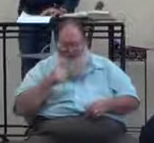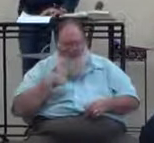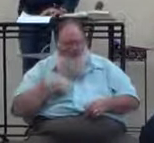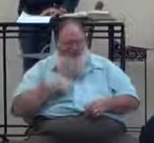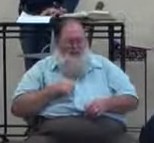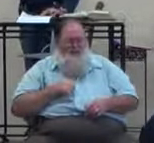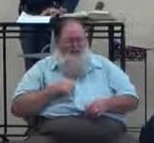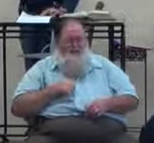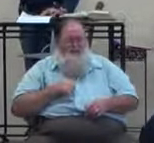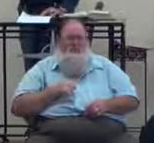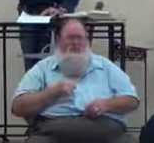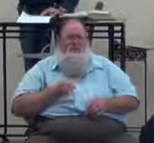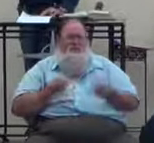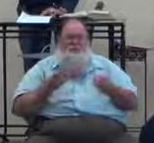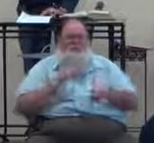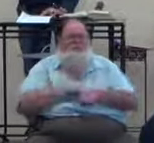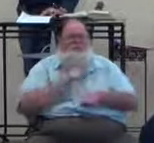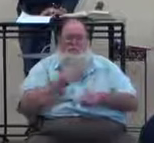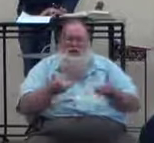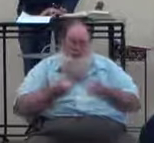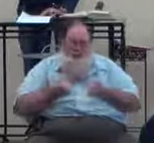if we go there,